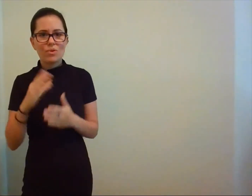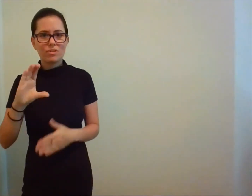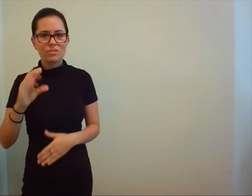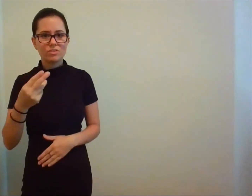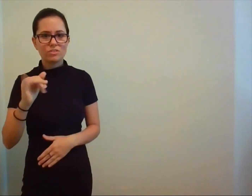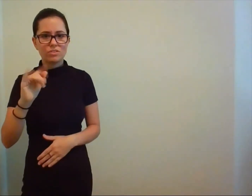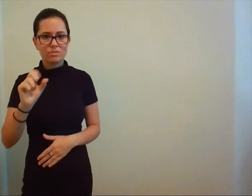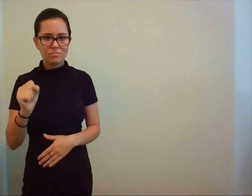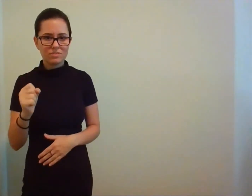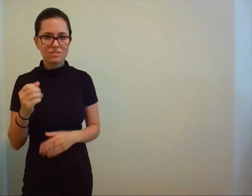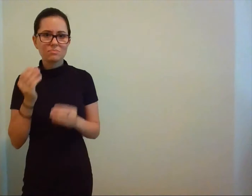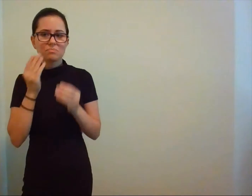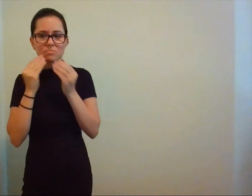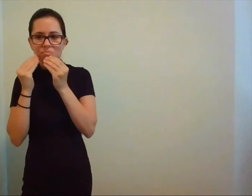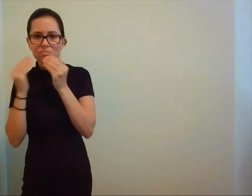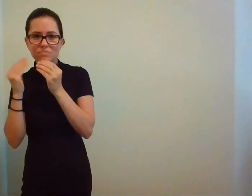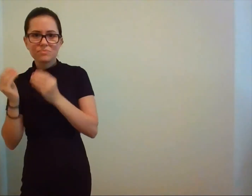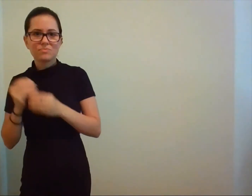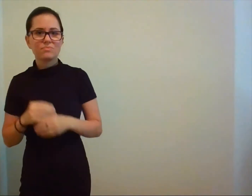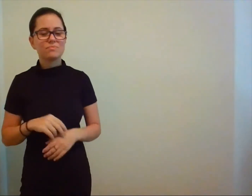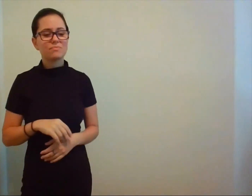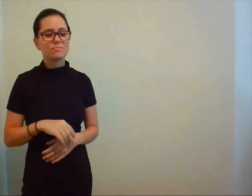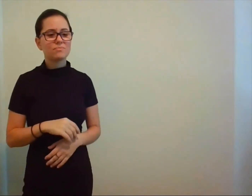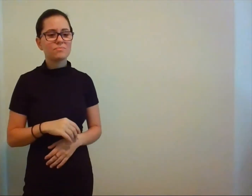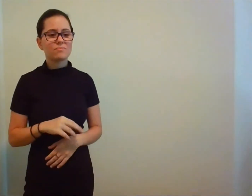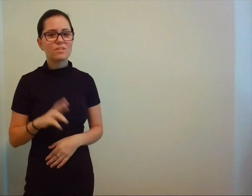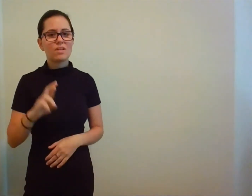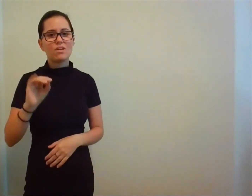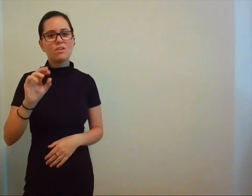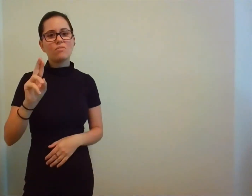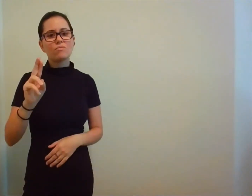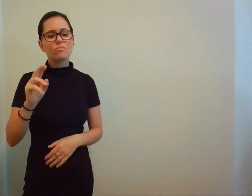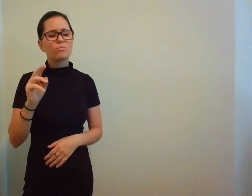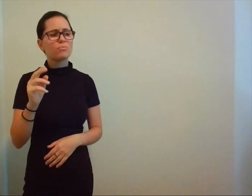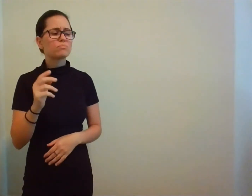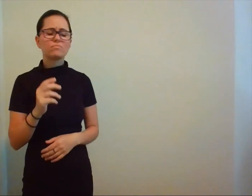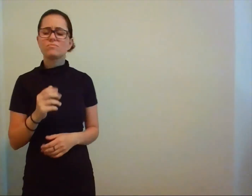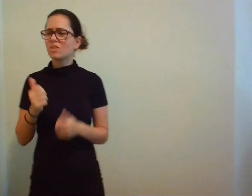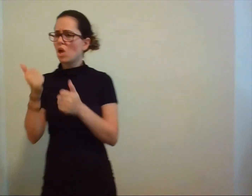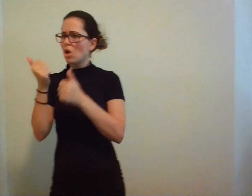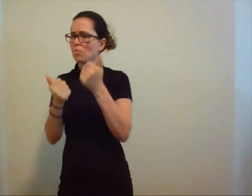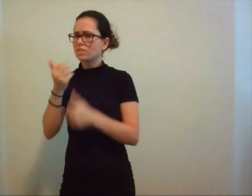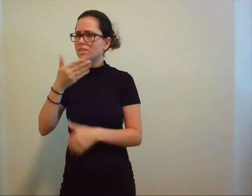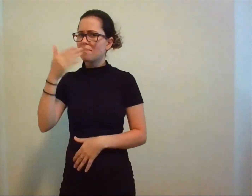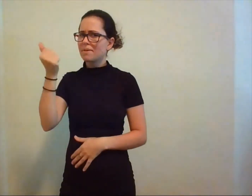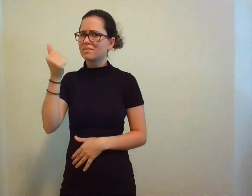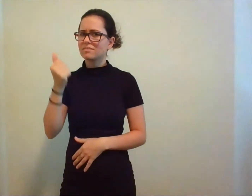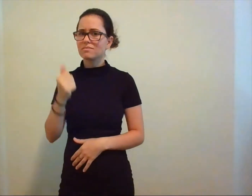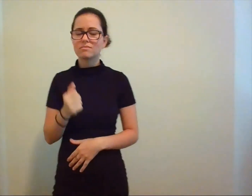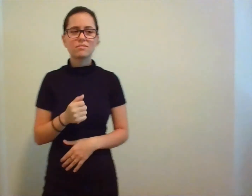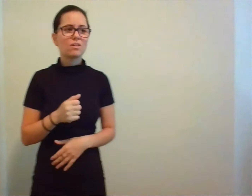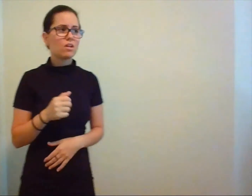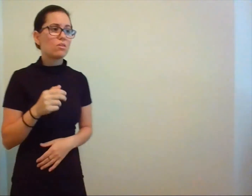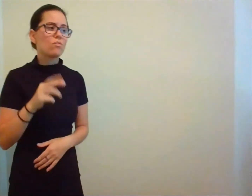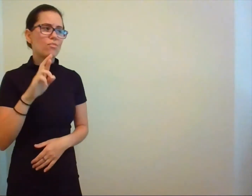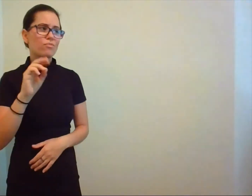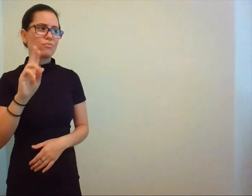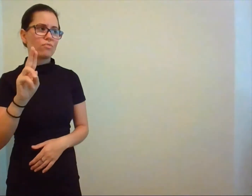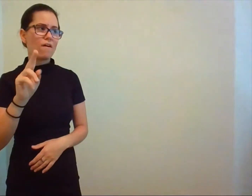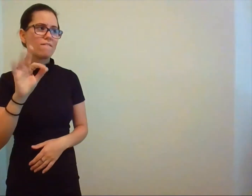And which is the best? The Ruffles. The Ruffles didn't get better than Ruffles. They started it. The Lay's were kind of unnatural. It was like, I know what Lay's should